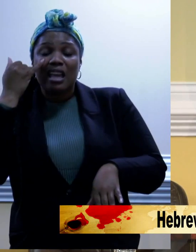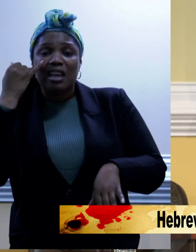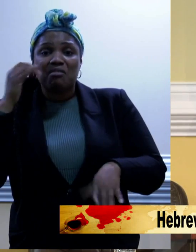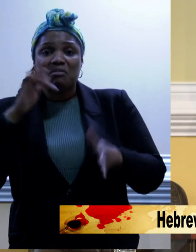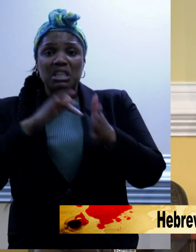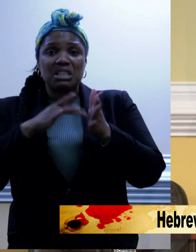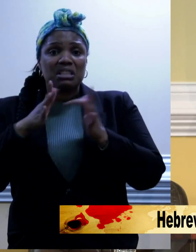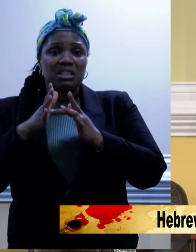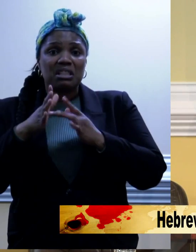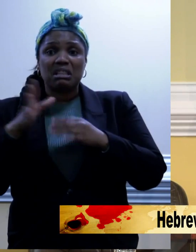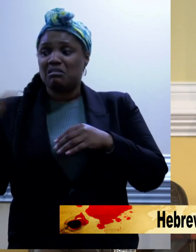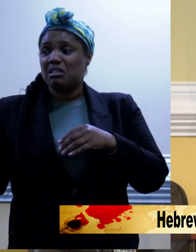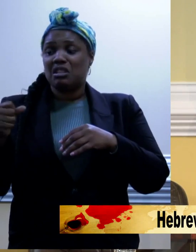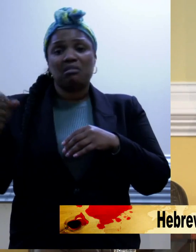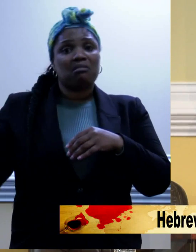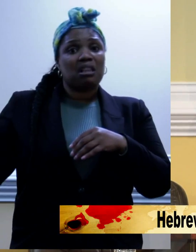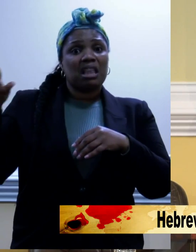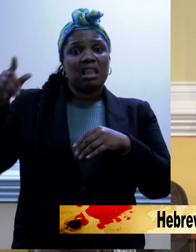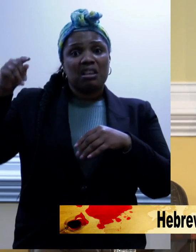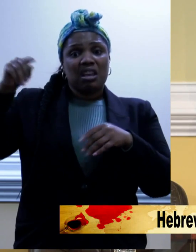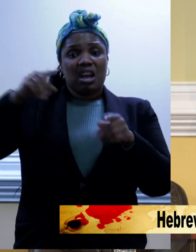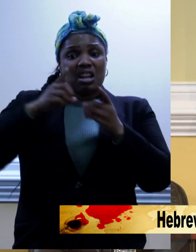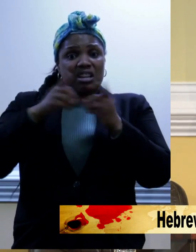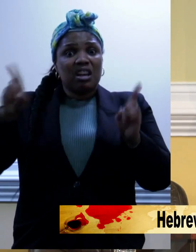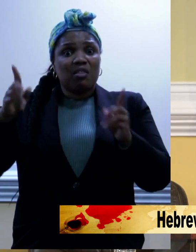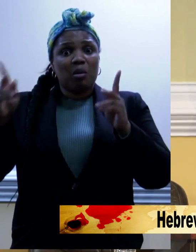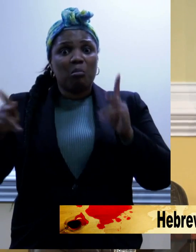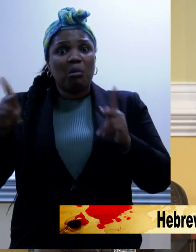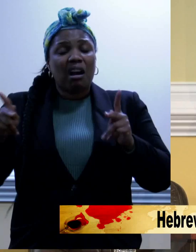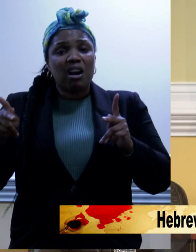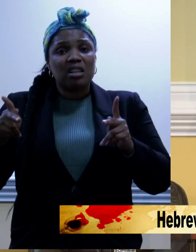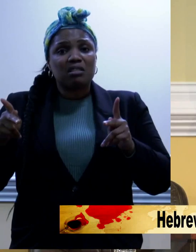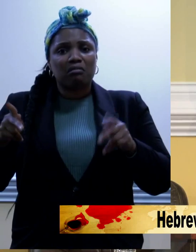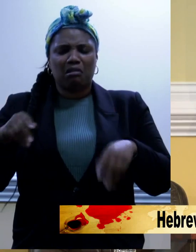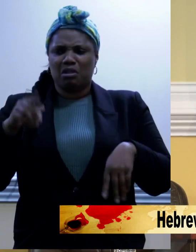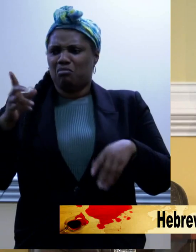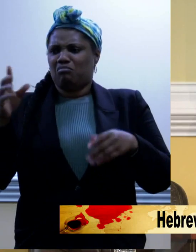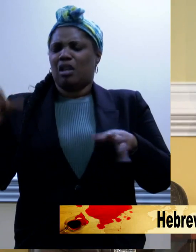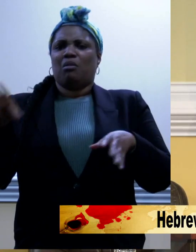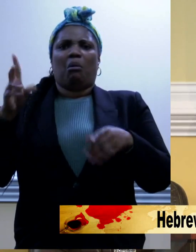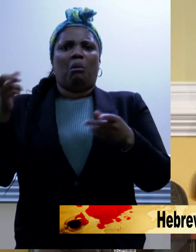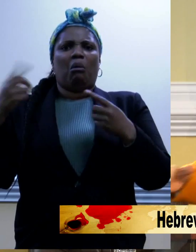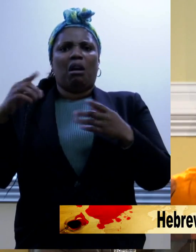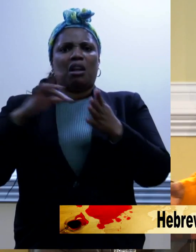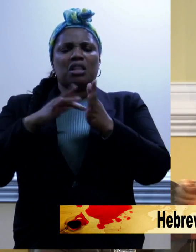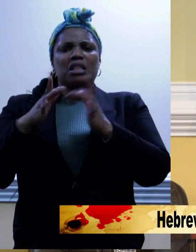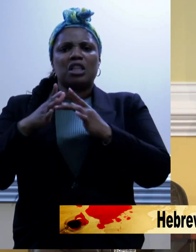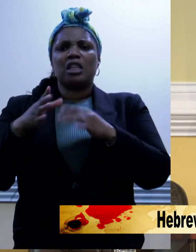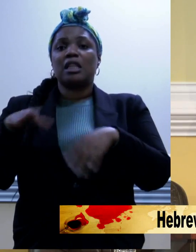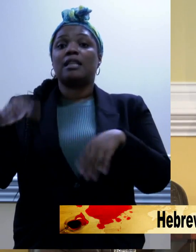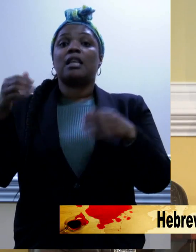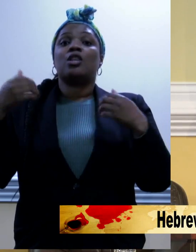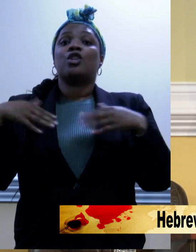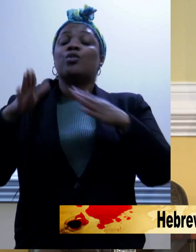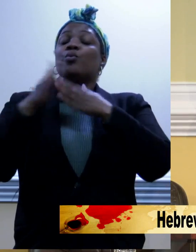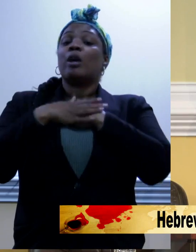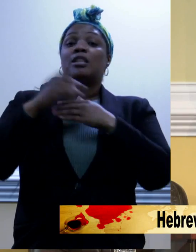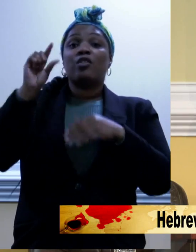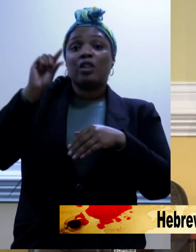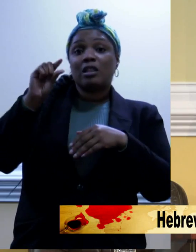So he allowed himself to come in the flesh and take a quick nap, and he woke up and grabbed his priesthood